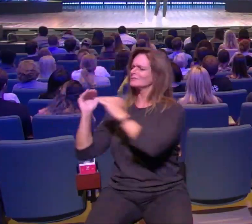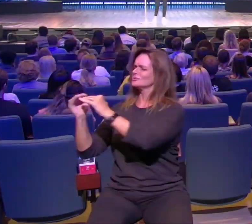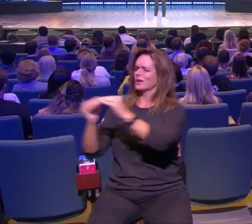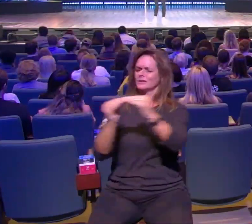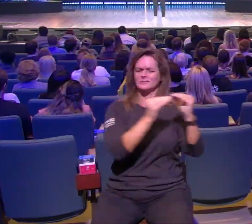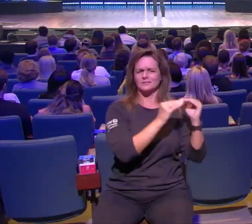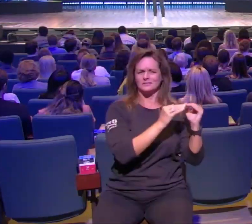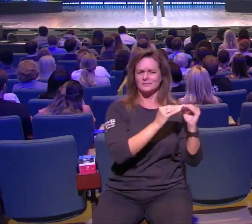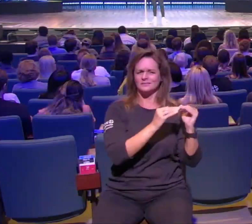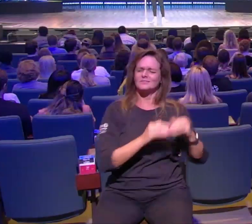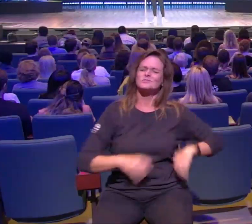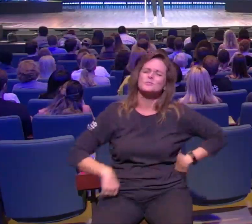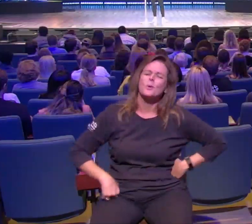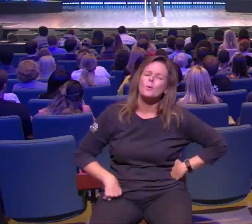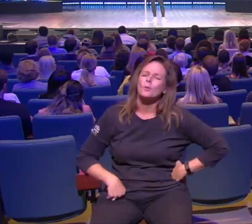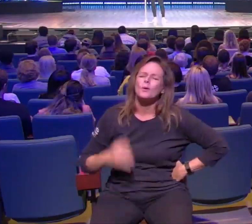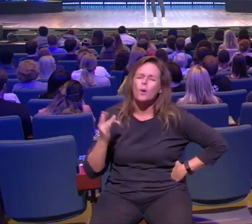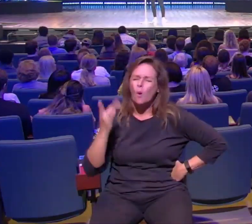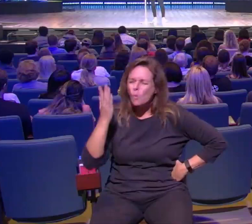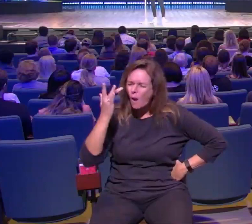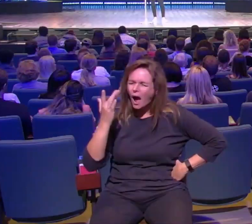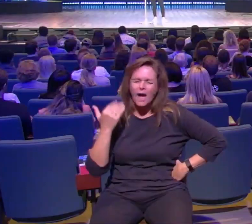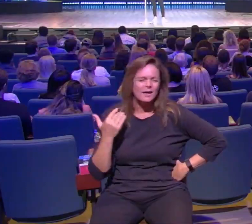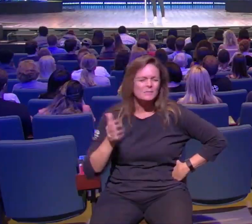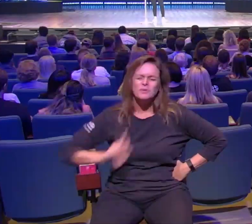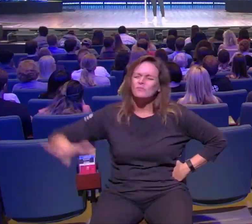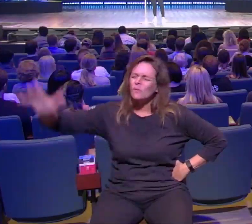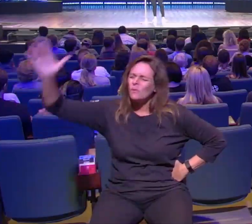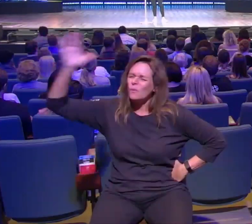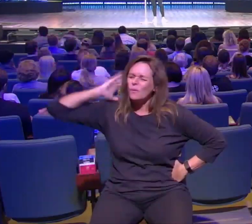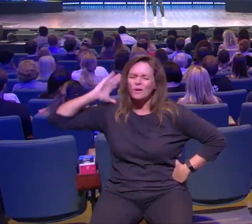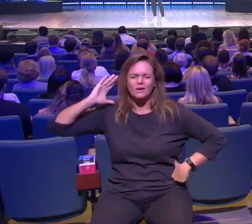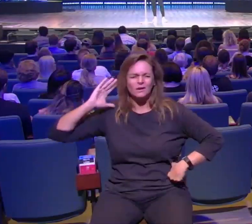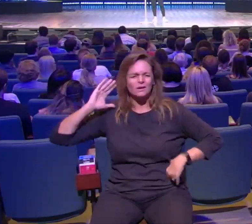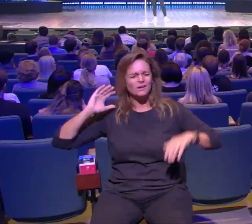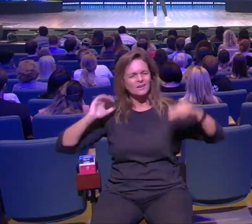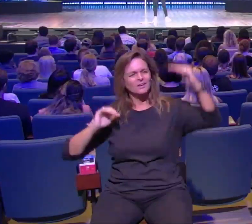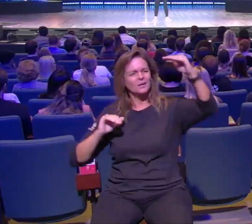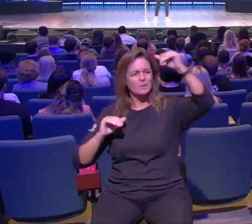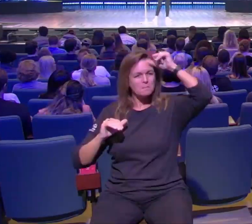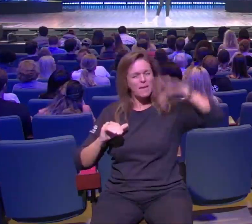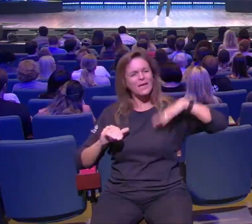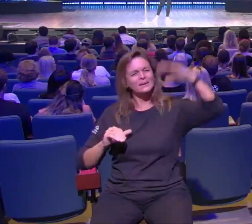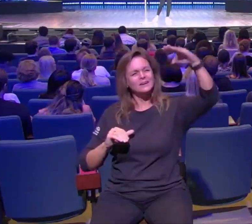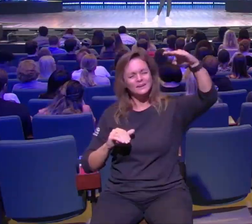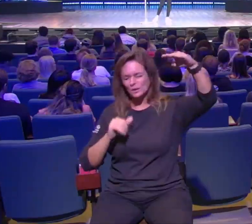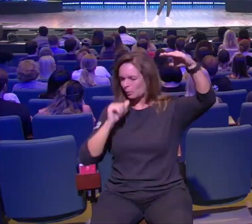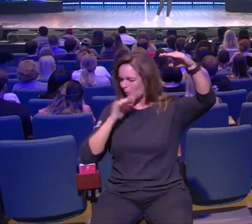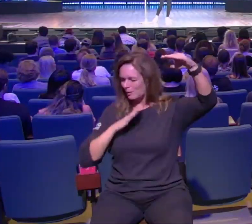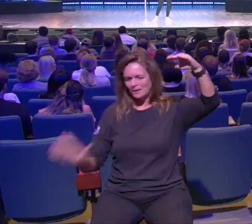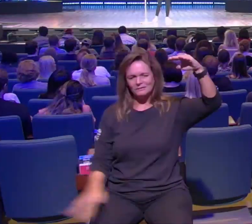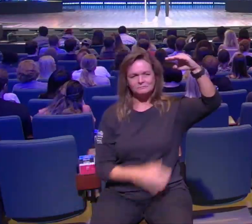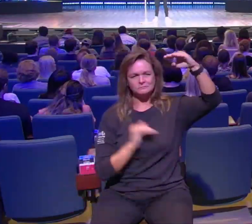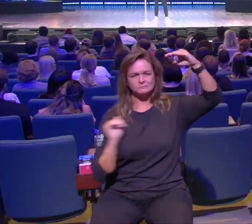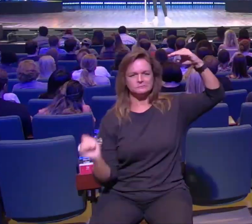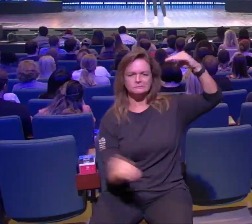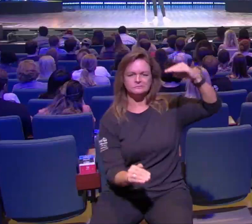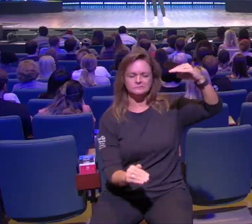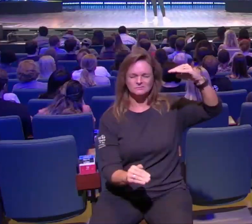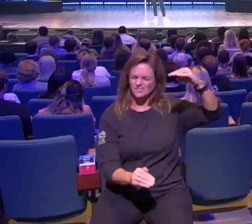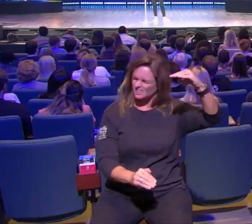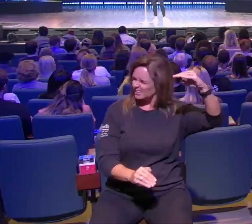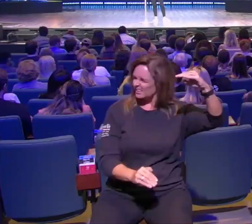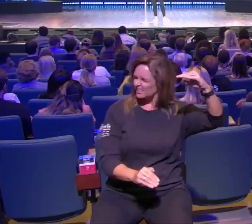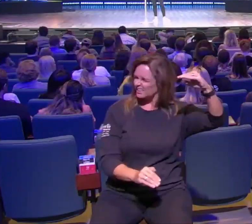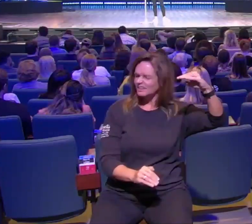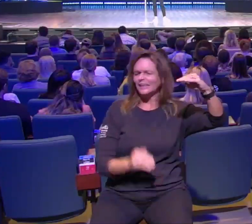he make the law with that contingency in there for the five daughters of Zelophehad? It would have saved them a lot of trouble and a lot of heartache, and